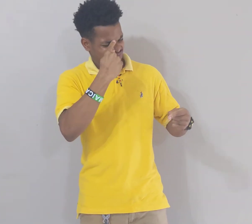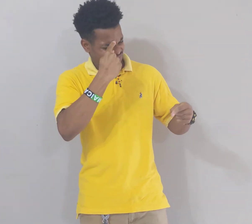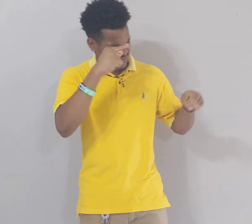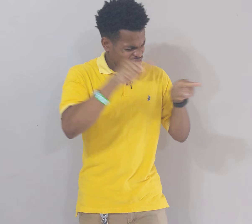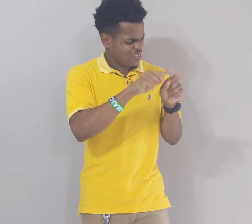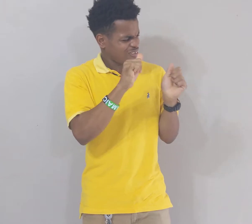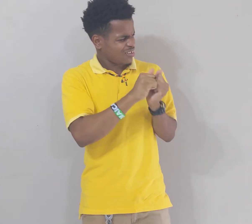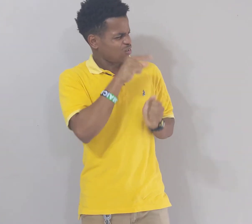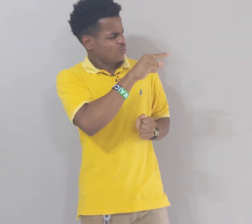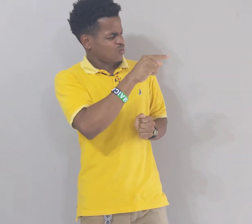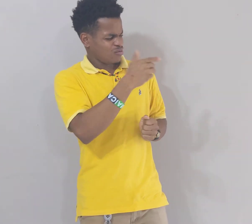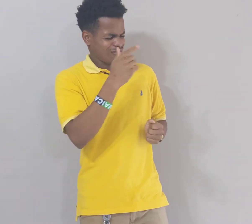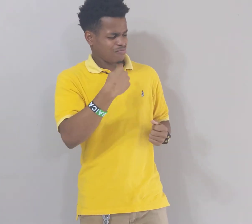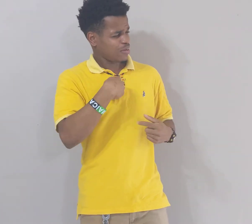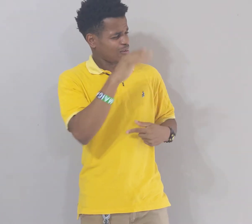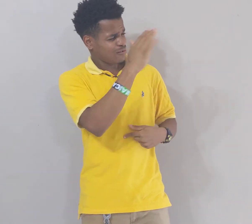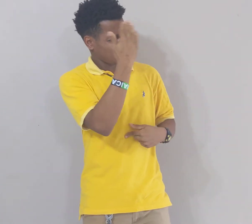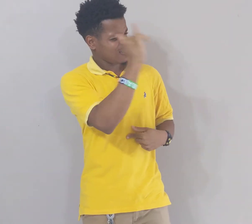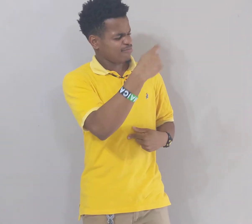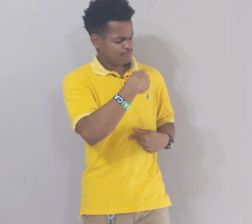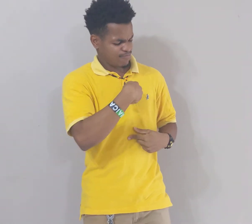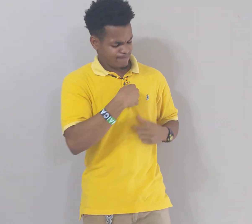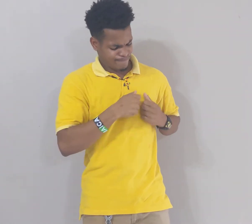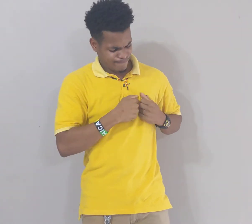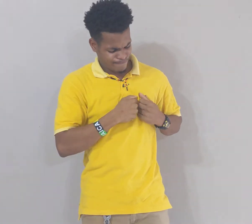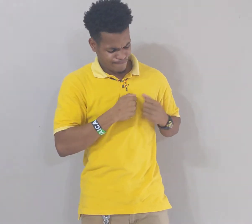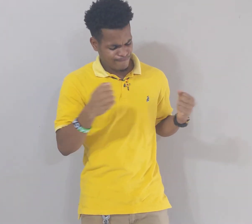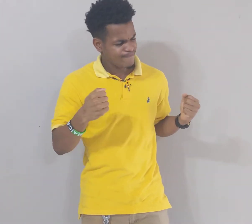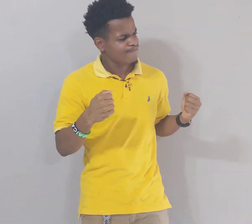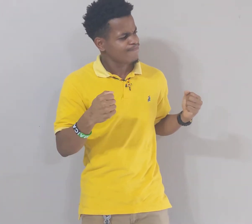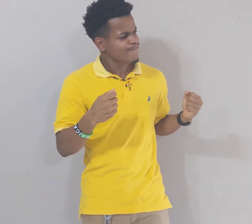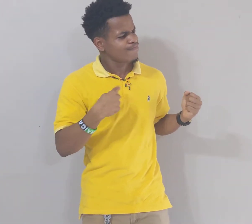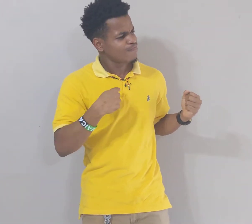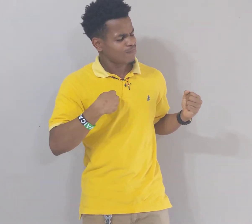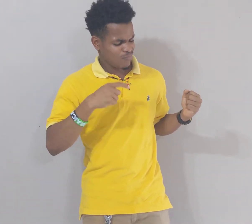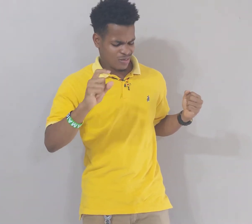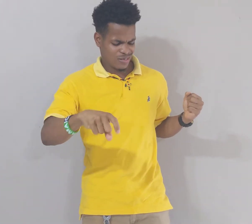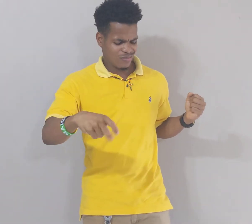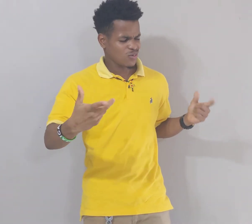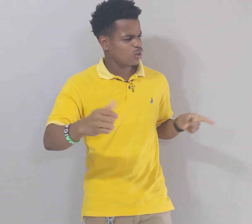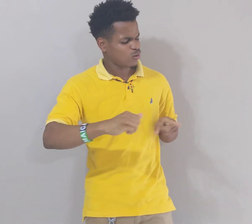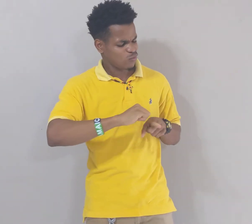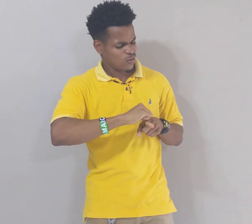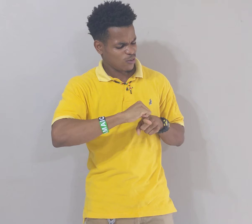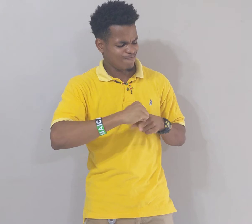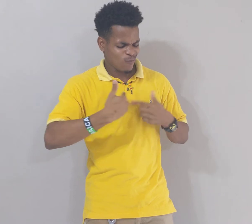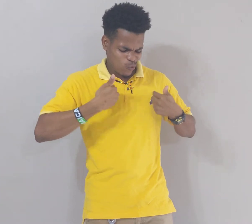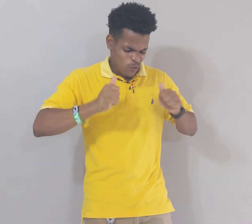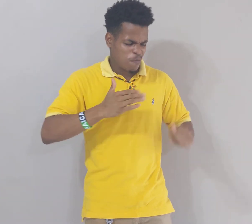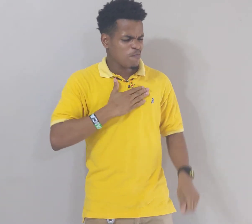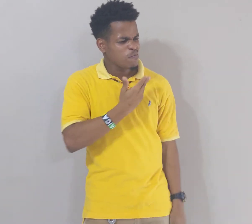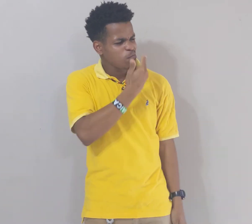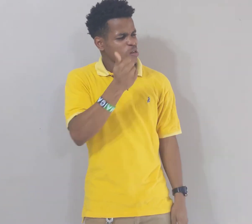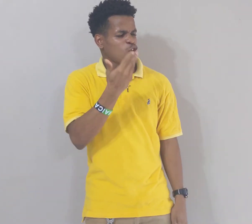heart. And he was saying, "Wow, I agree with you." He opened up his heart and said